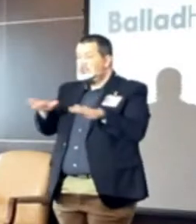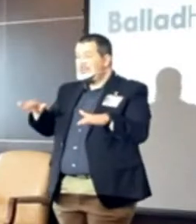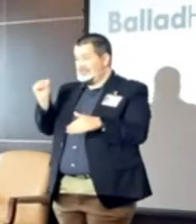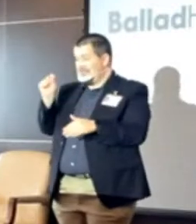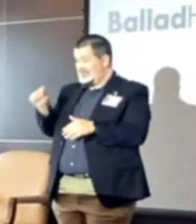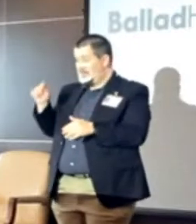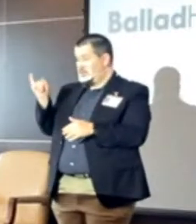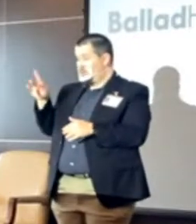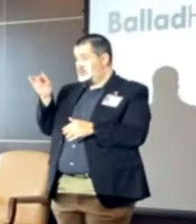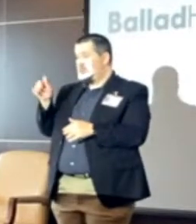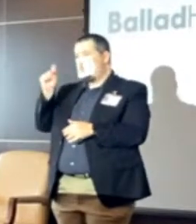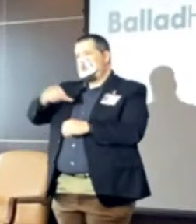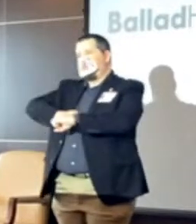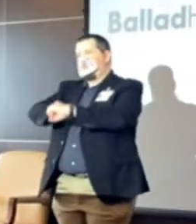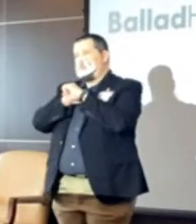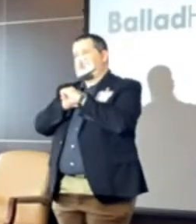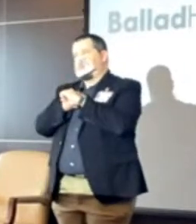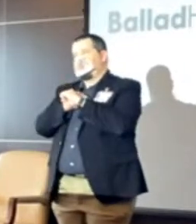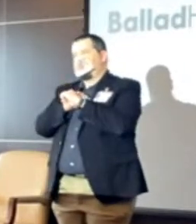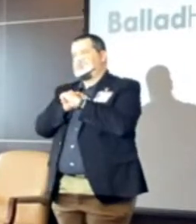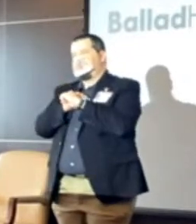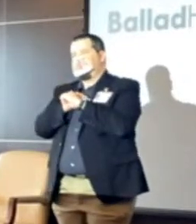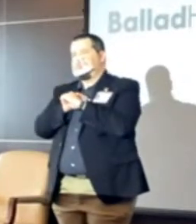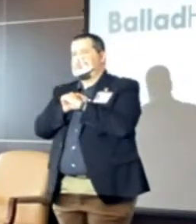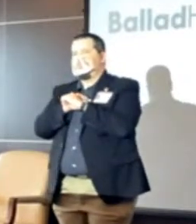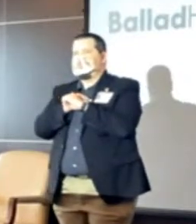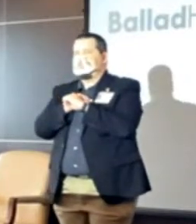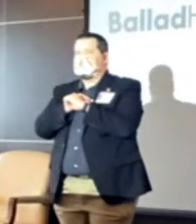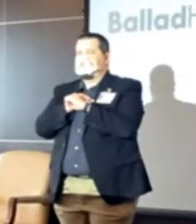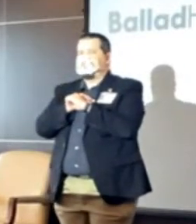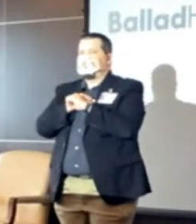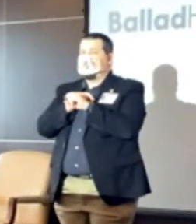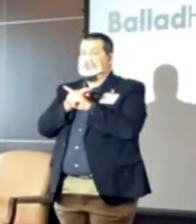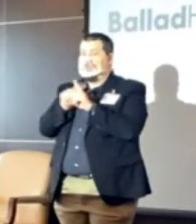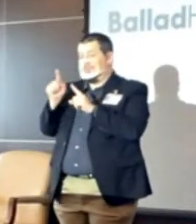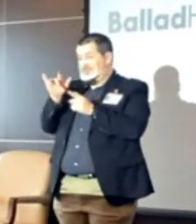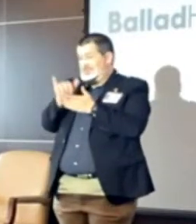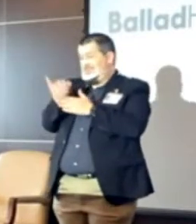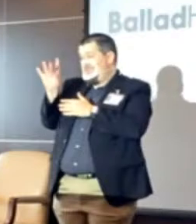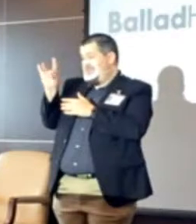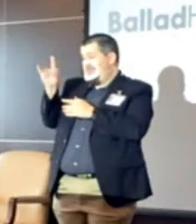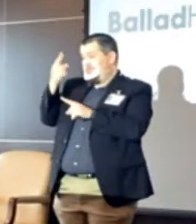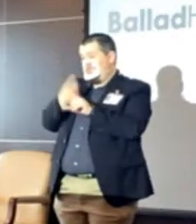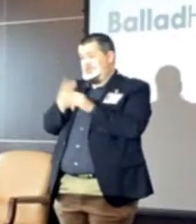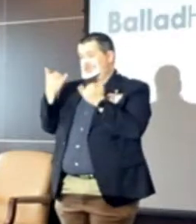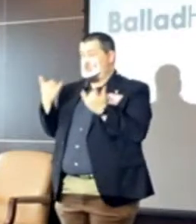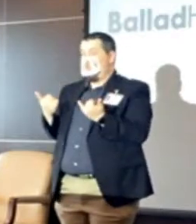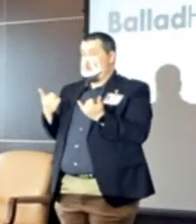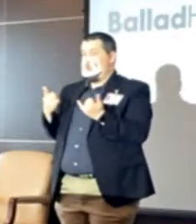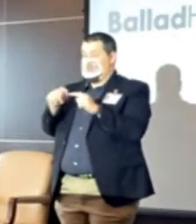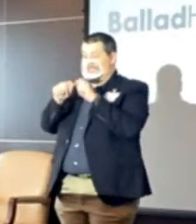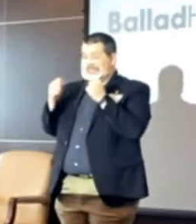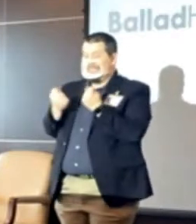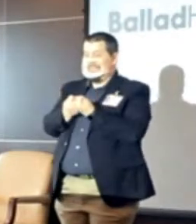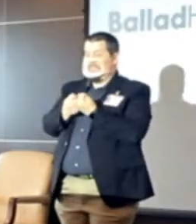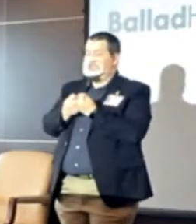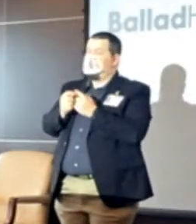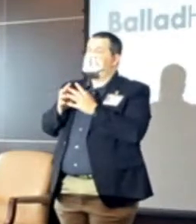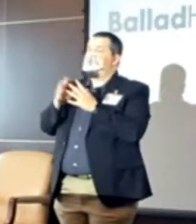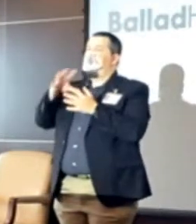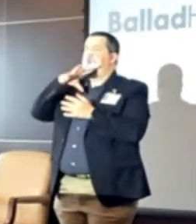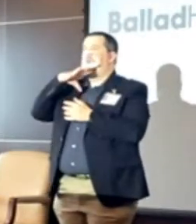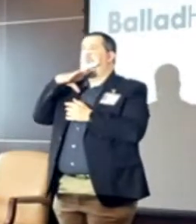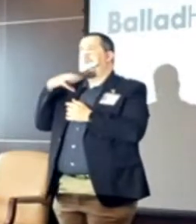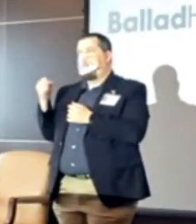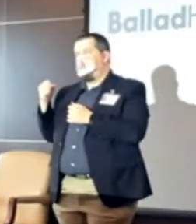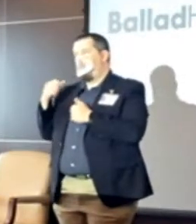day. They really need that protection. So, but we've been doing this for 18 months now. Our team is extremely burned